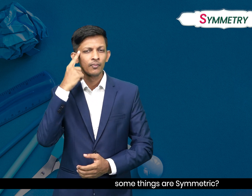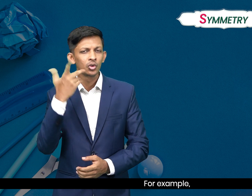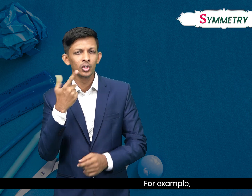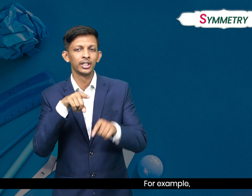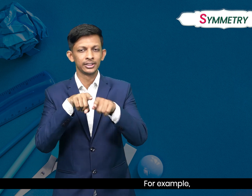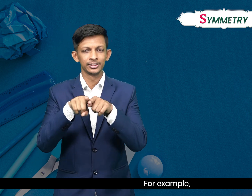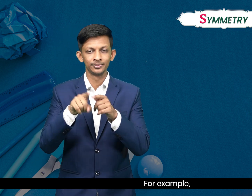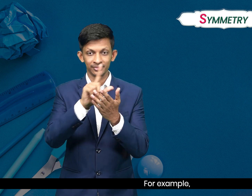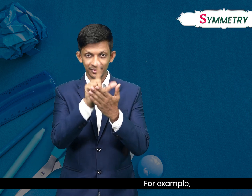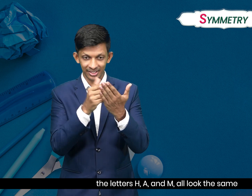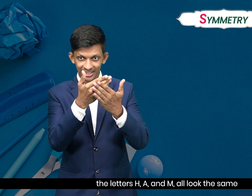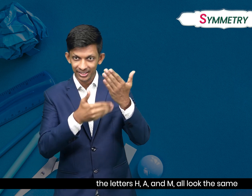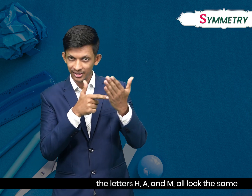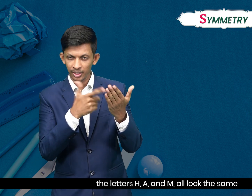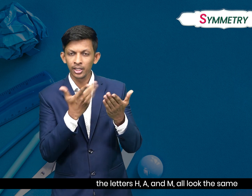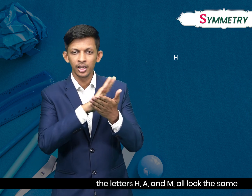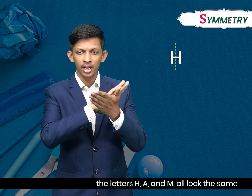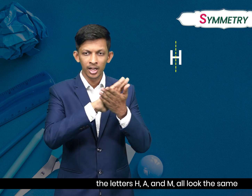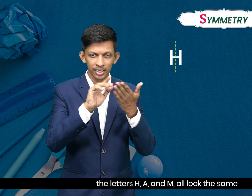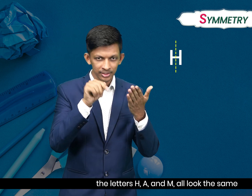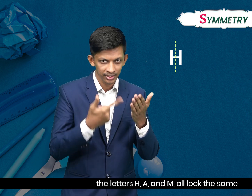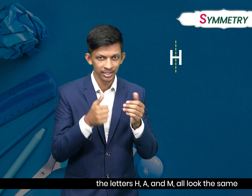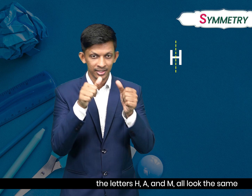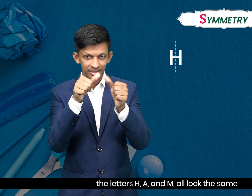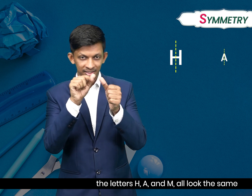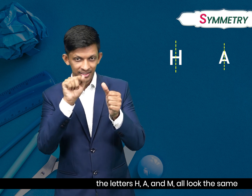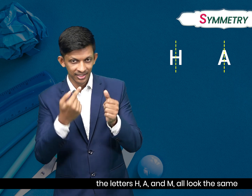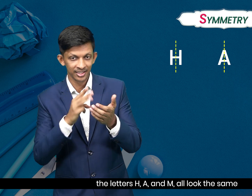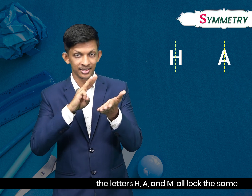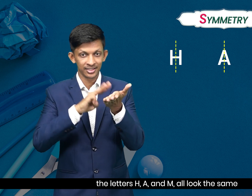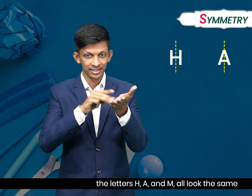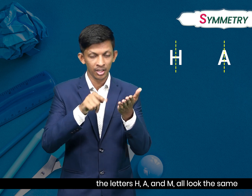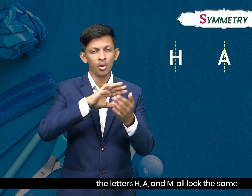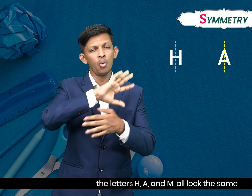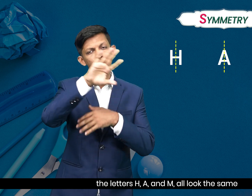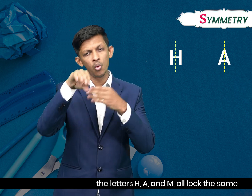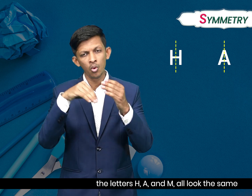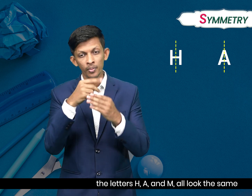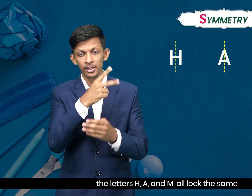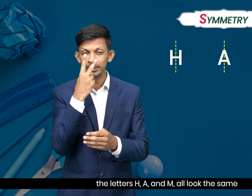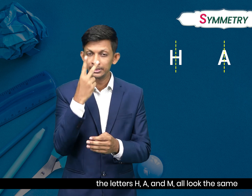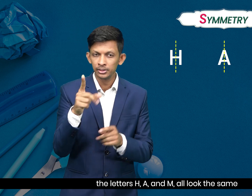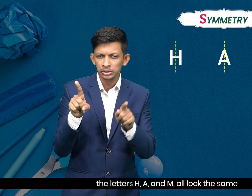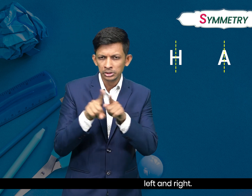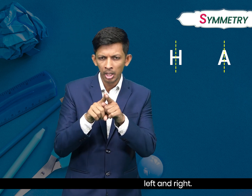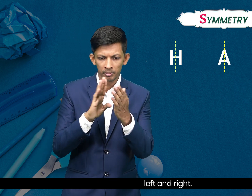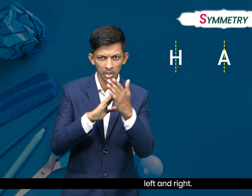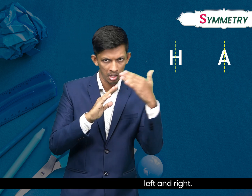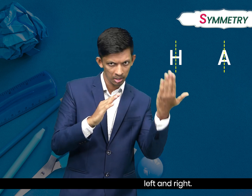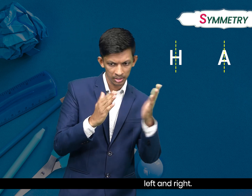For example, the letters H, A and M all look the same left and right.